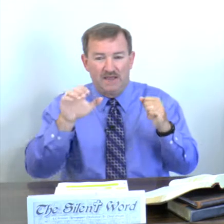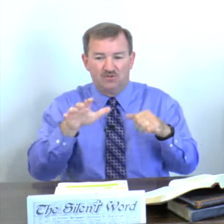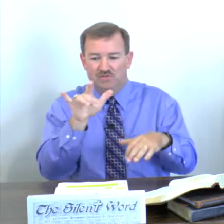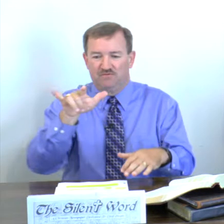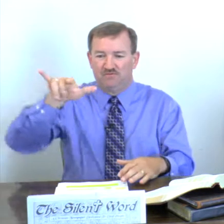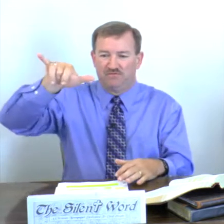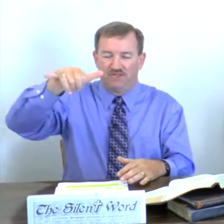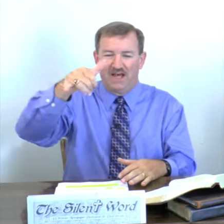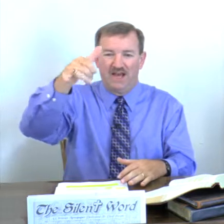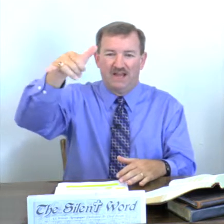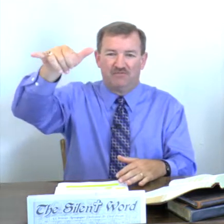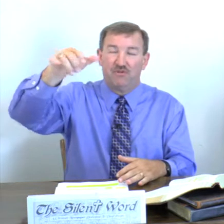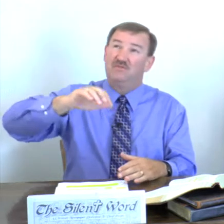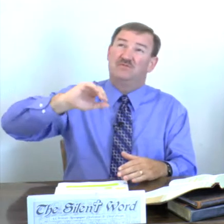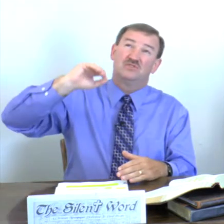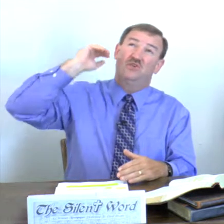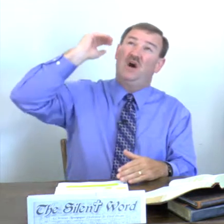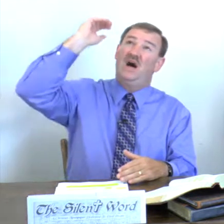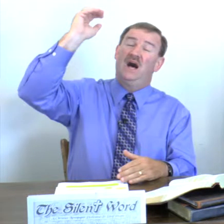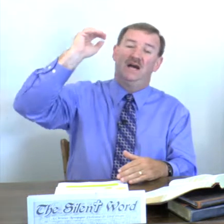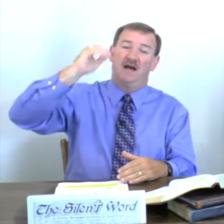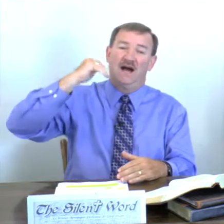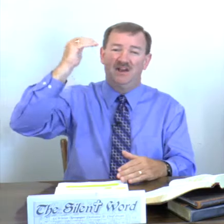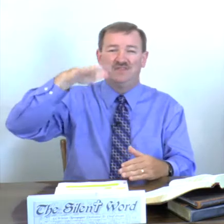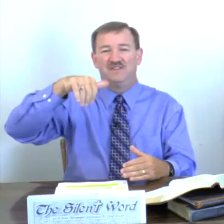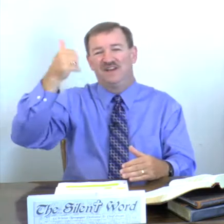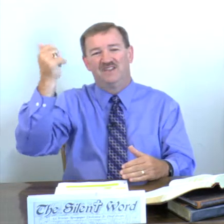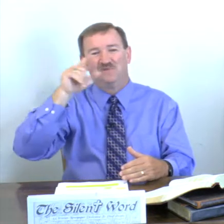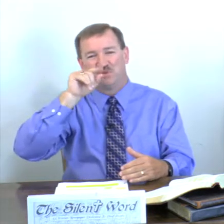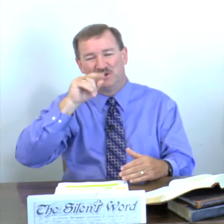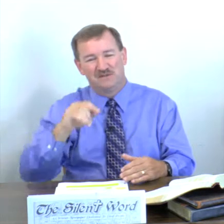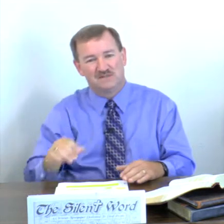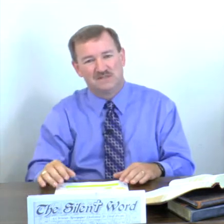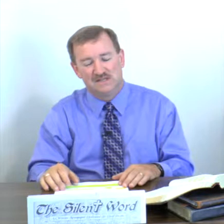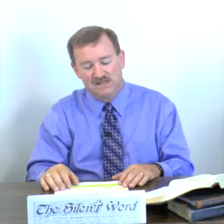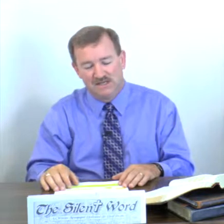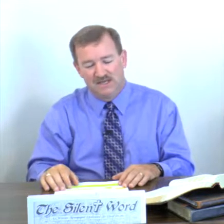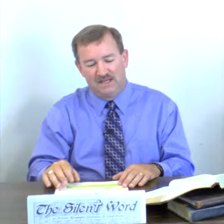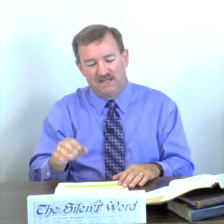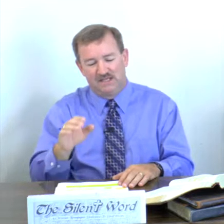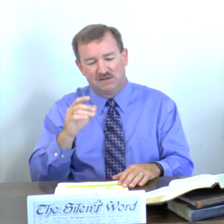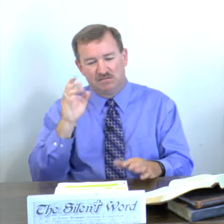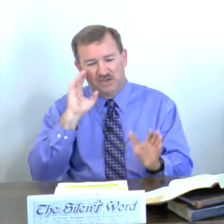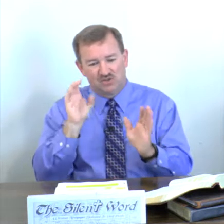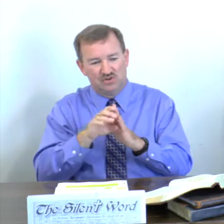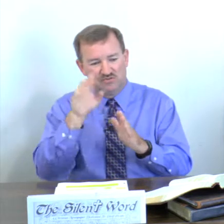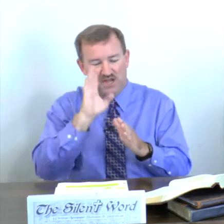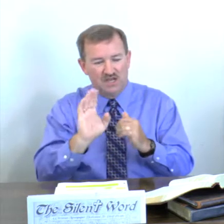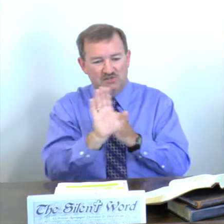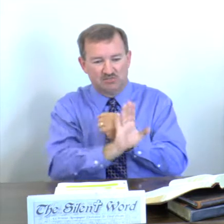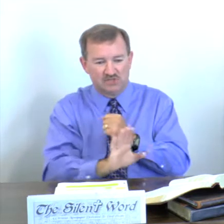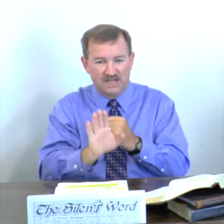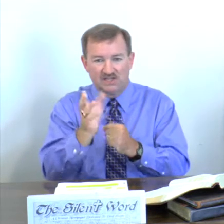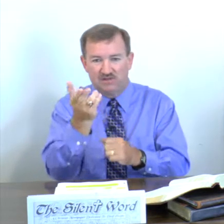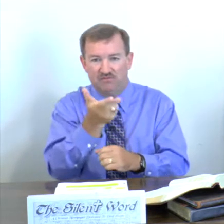able to fly so high, higher than the other birds. And it's a picture of God's protection